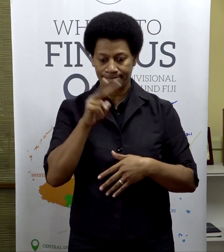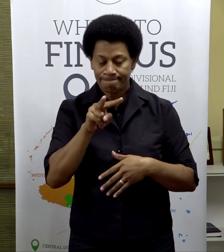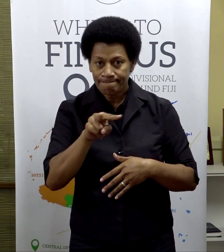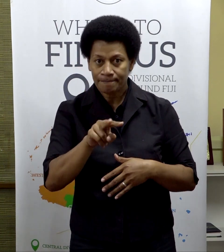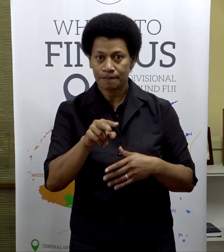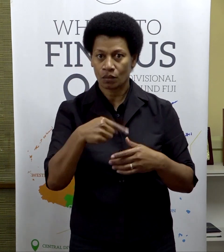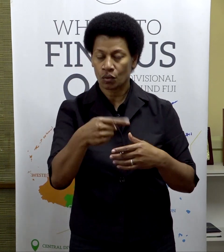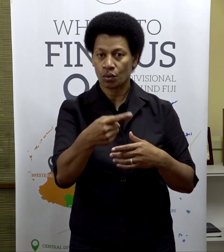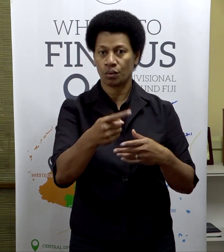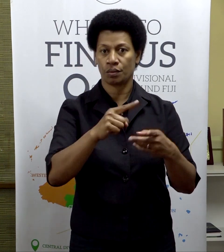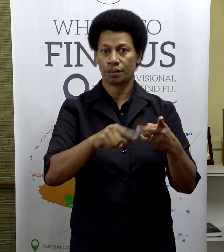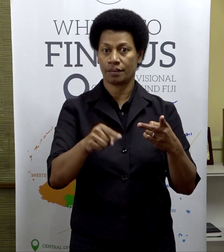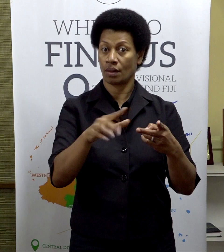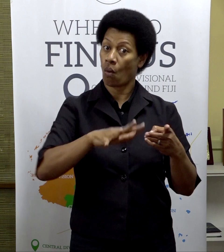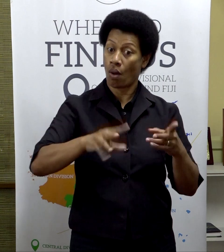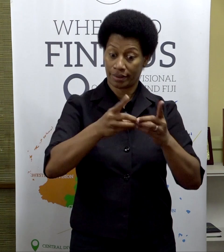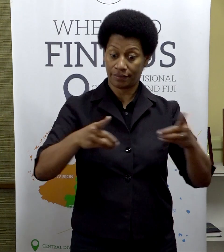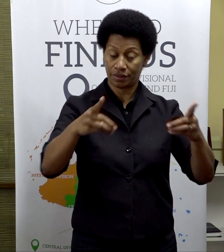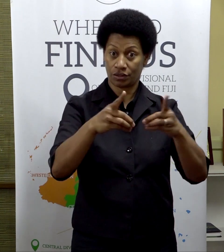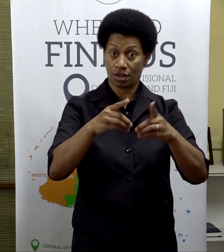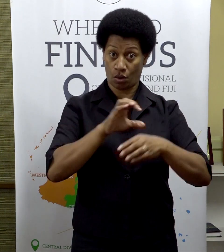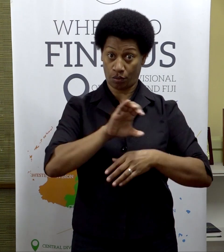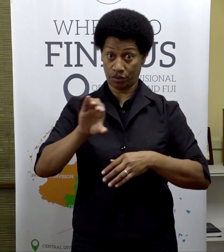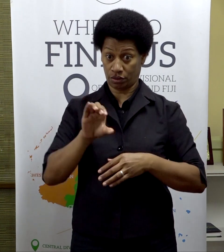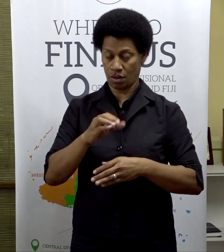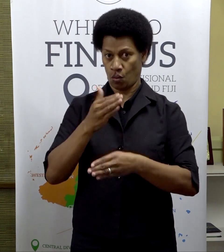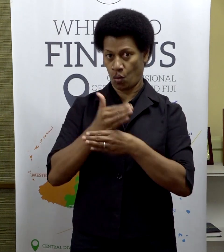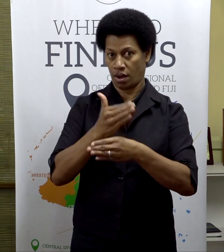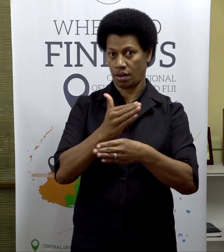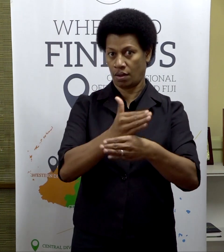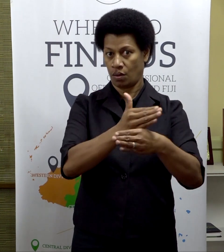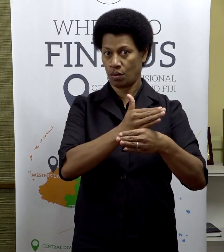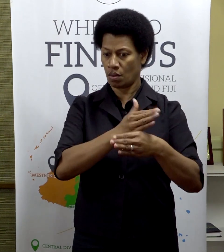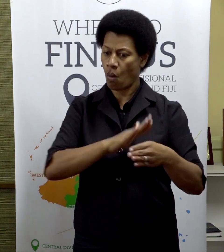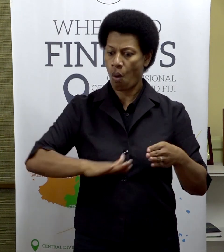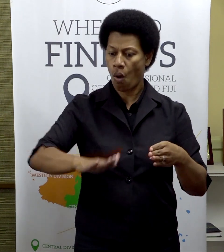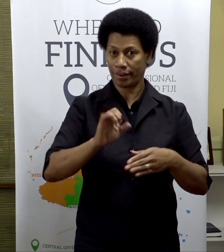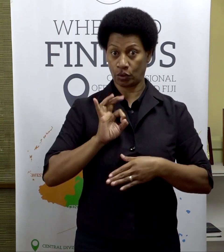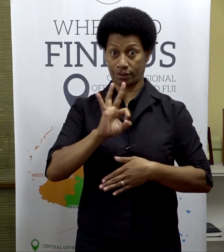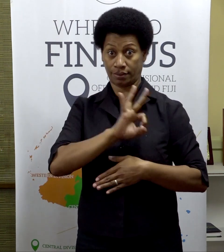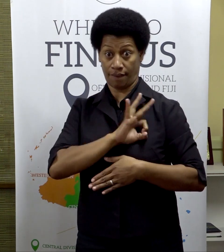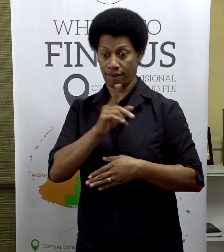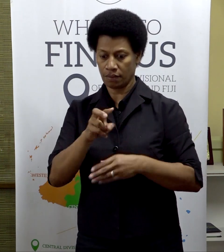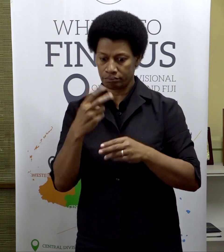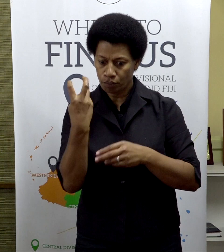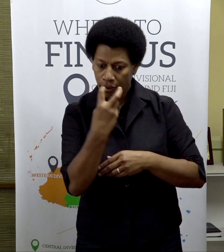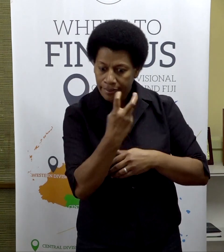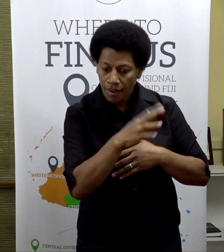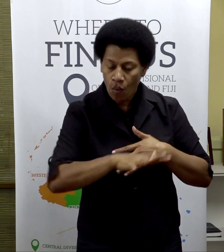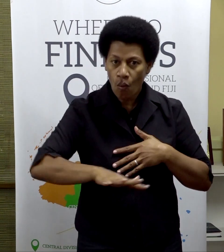proactive measure, all divisional commissioners are working with our first responders to monitor movements on the